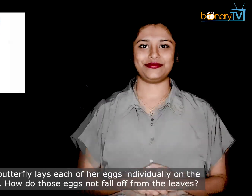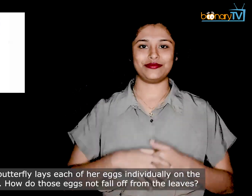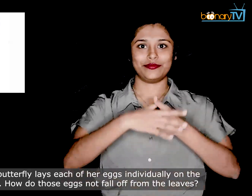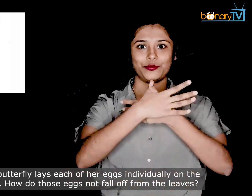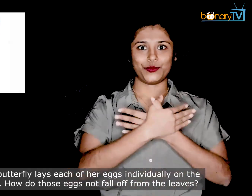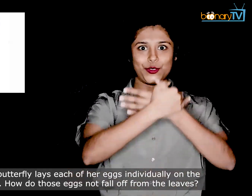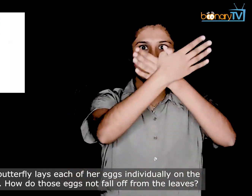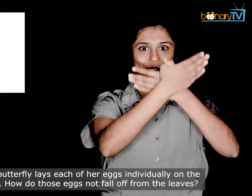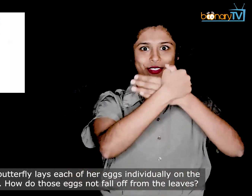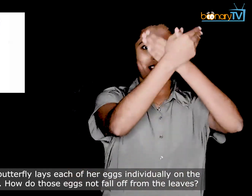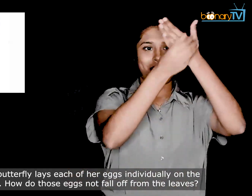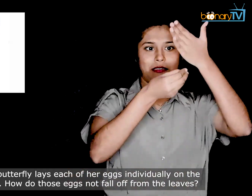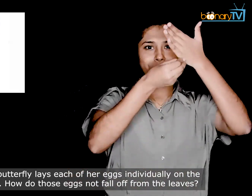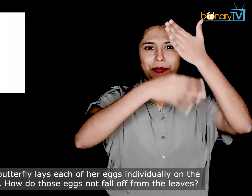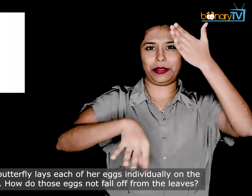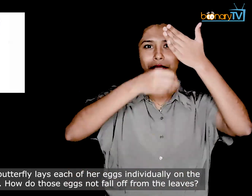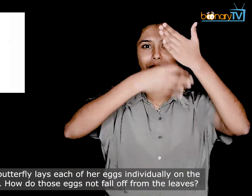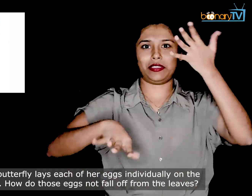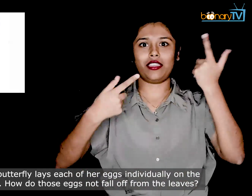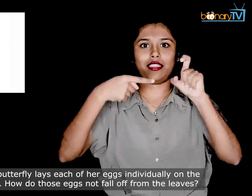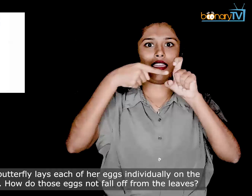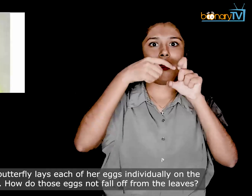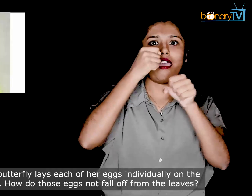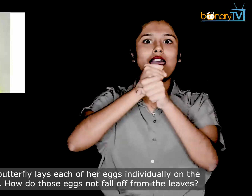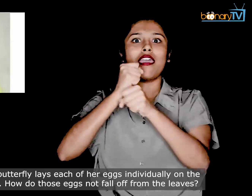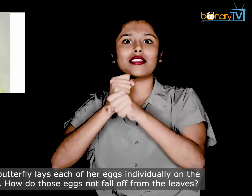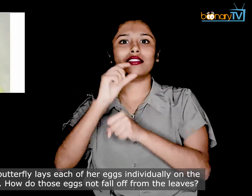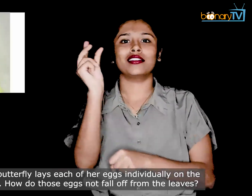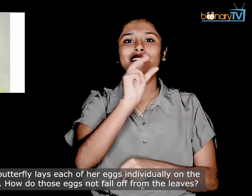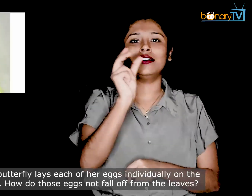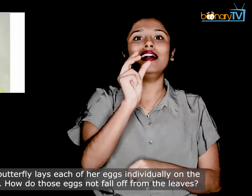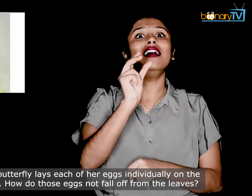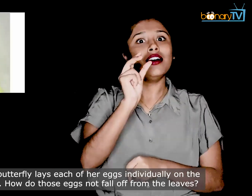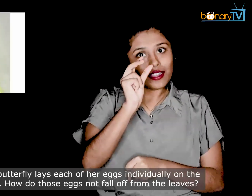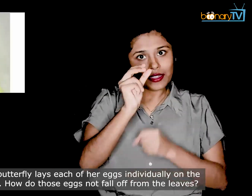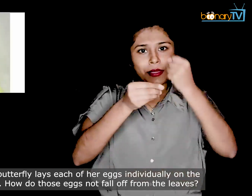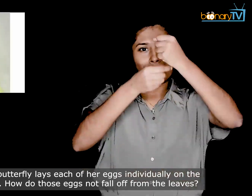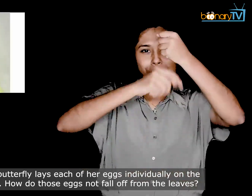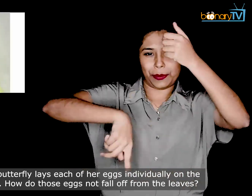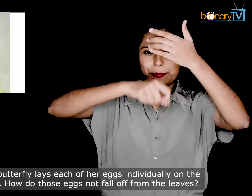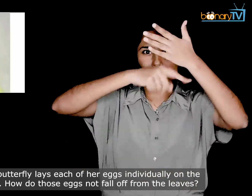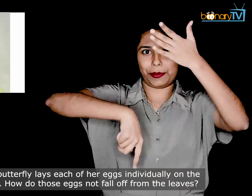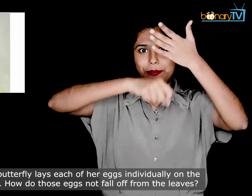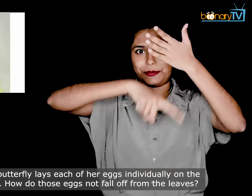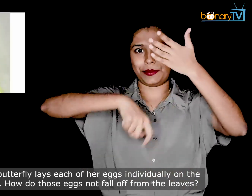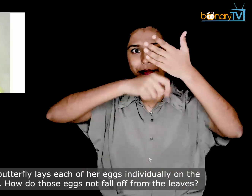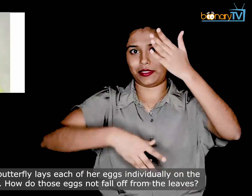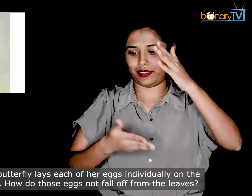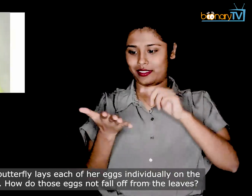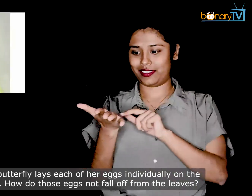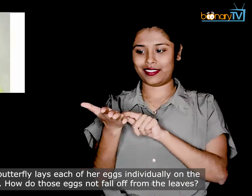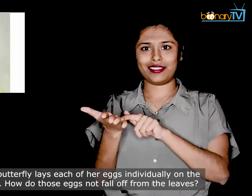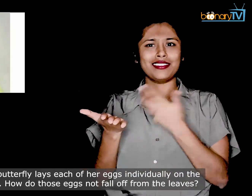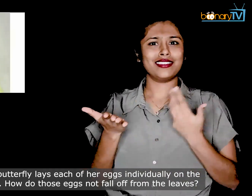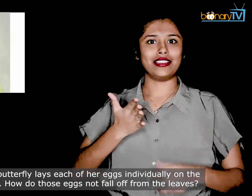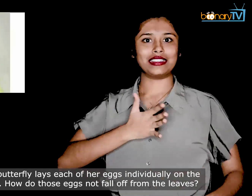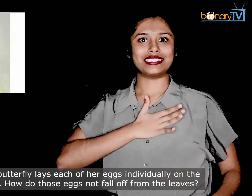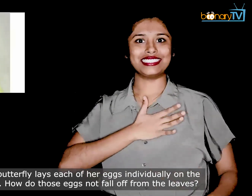The monarch butterfly lays each of her eggs individually on the leaf of a plant.